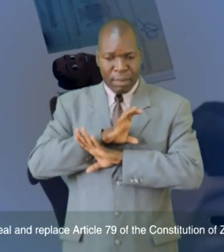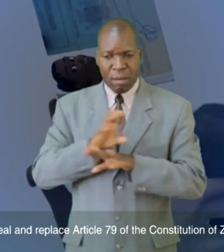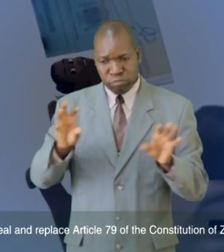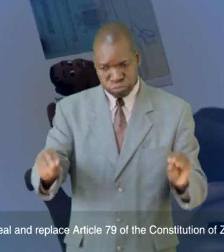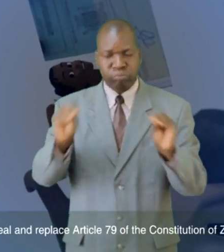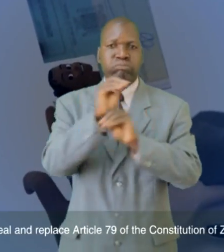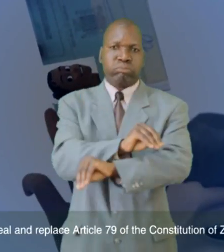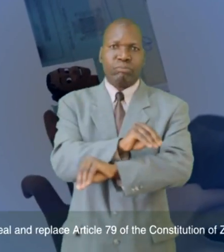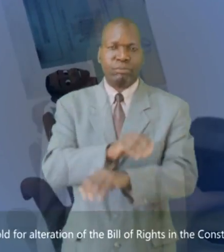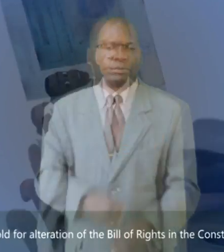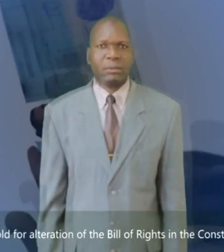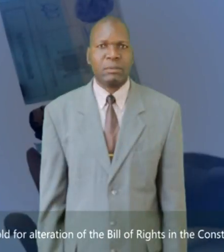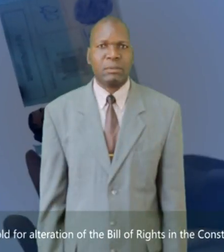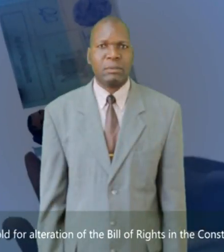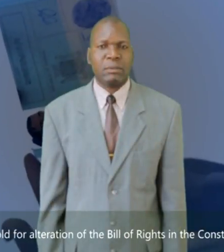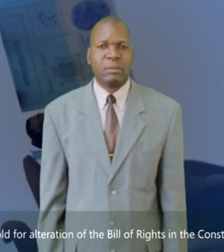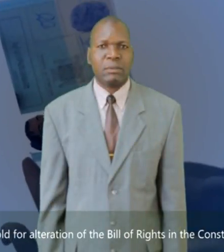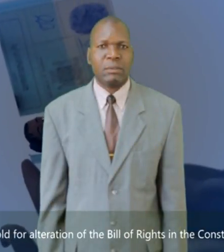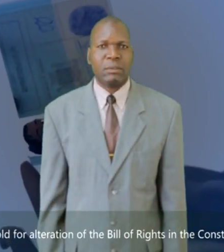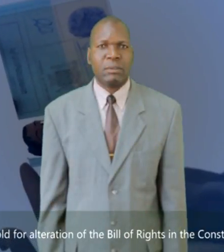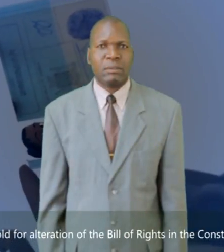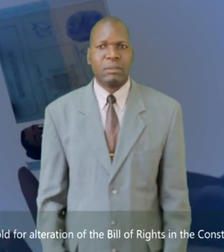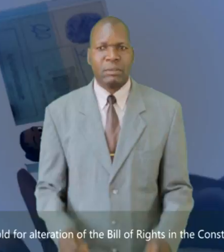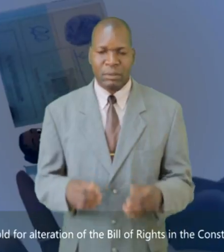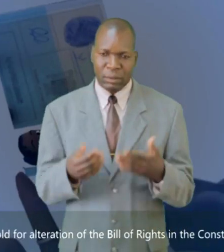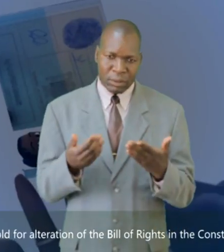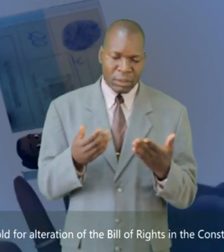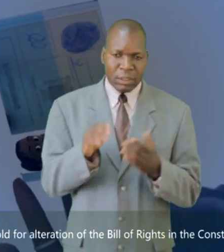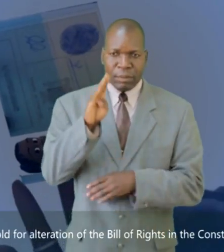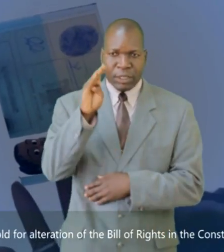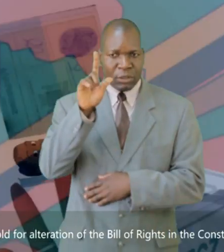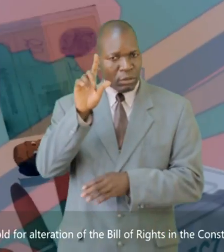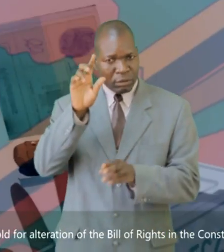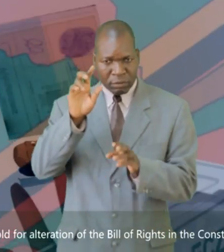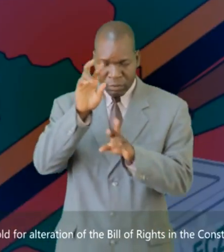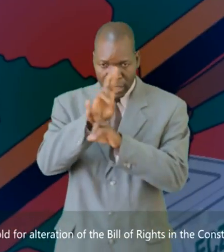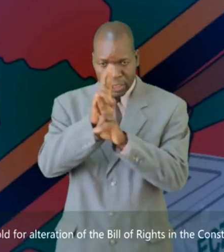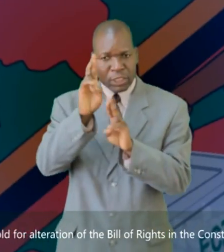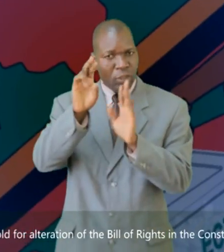Zambia. Threshold for alteration of the Bill of Rights in the Constitution.